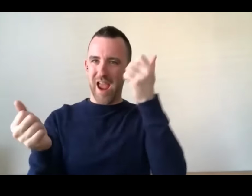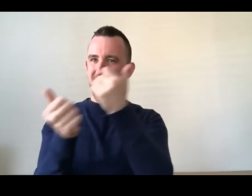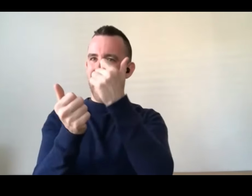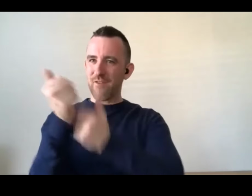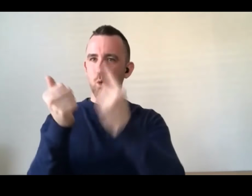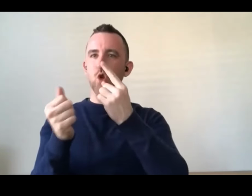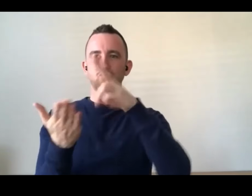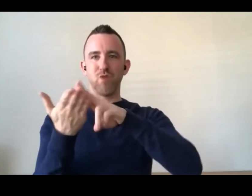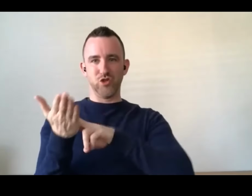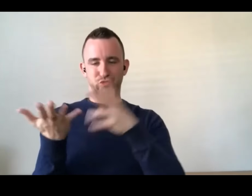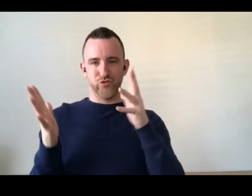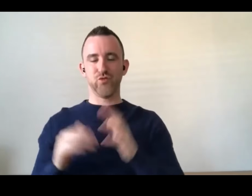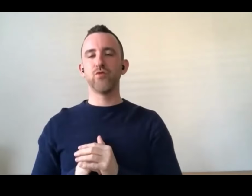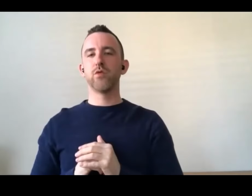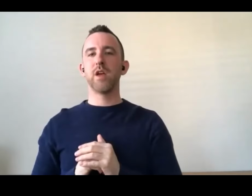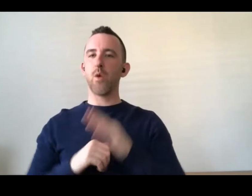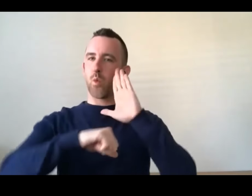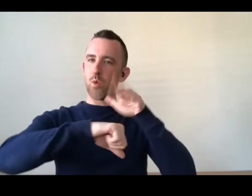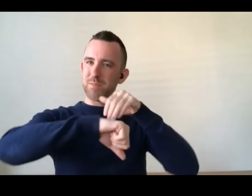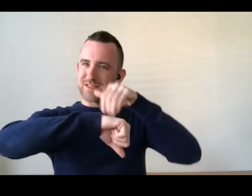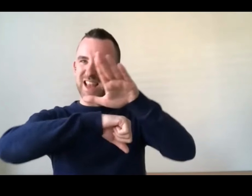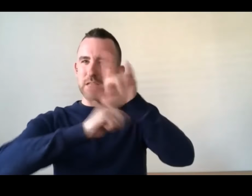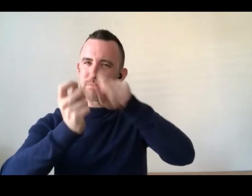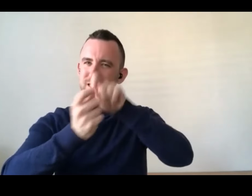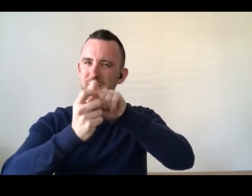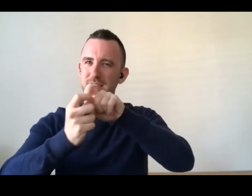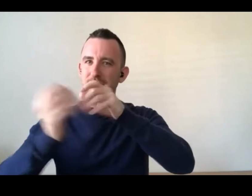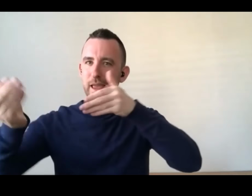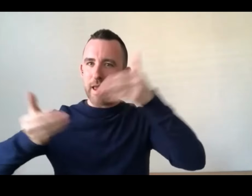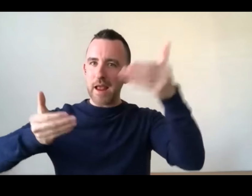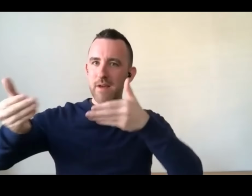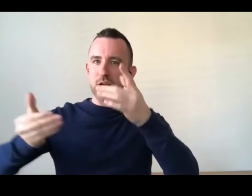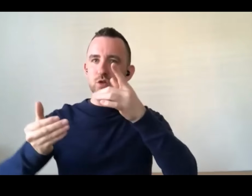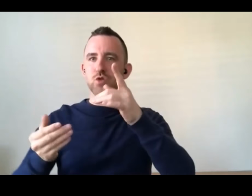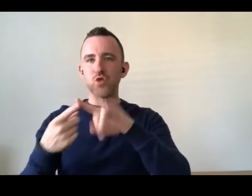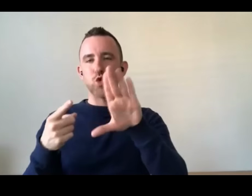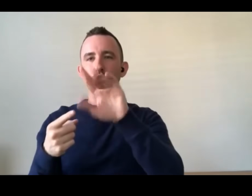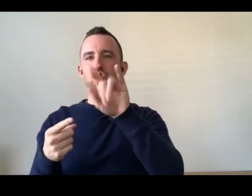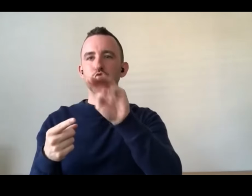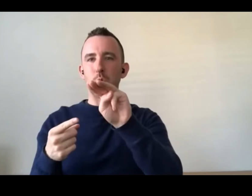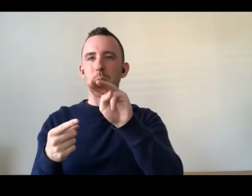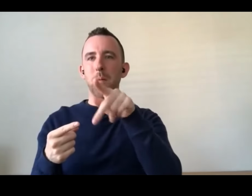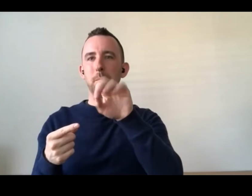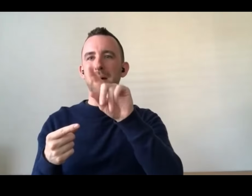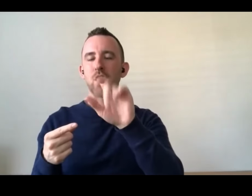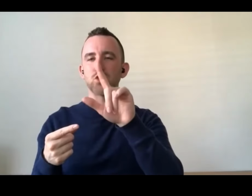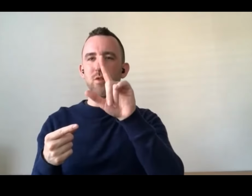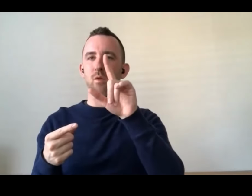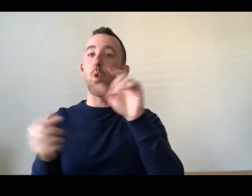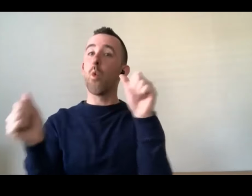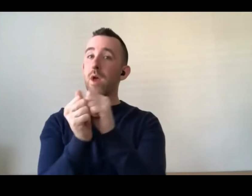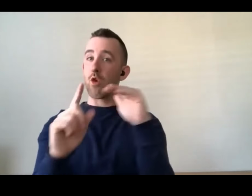be sending you specific invites to those Zoom panels as well, and with reminders and stuff, hopefully.